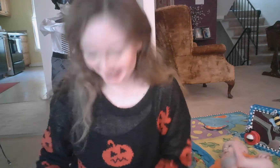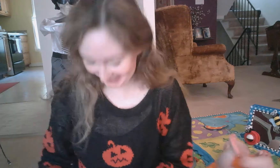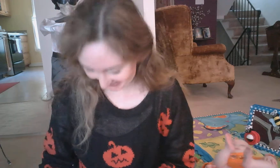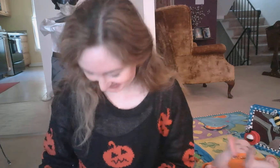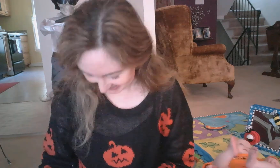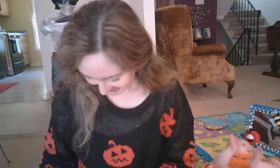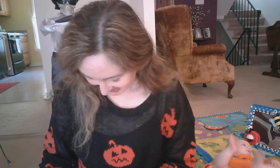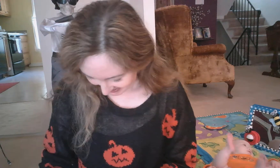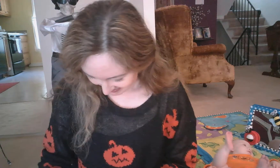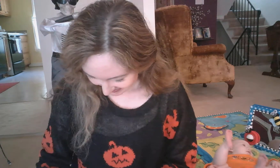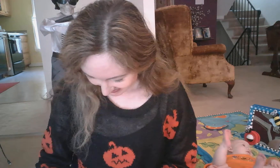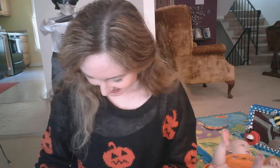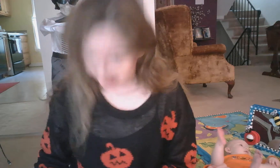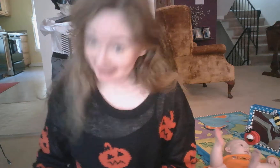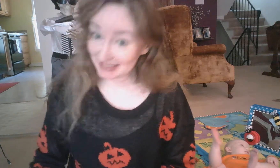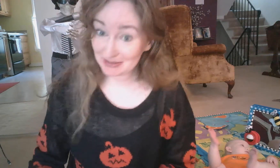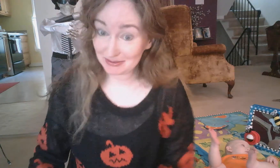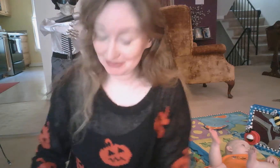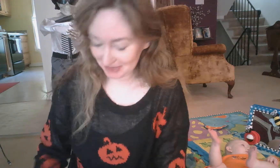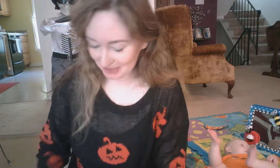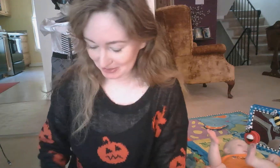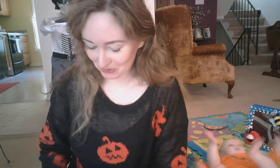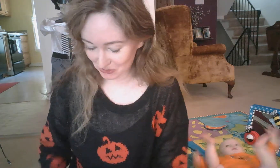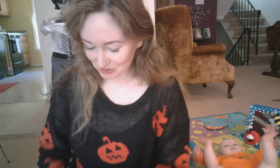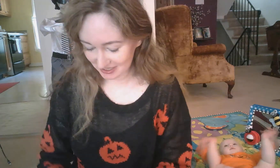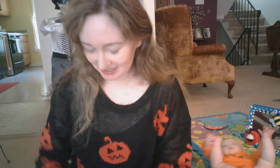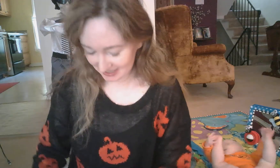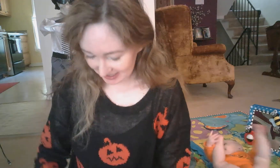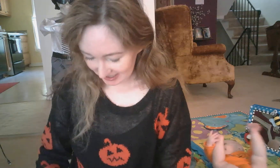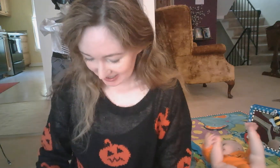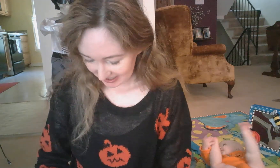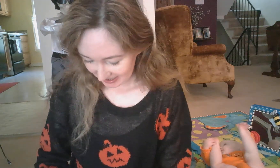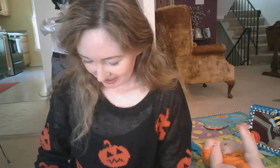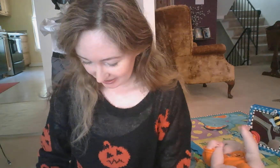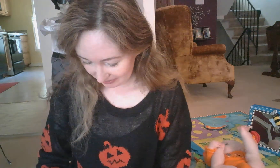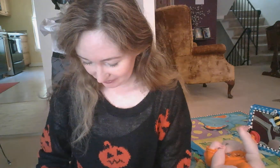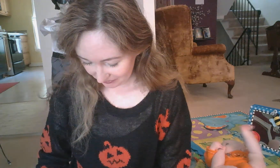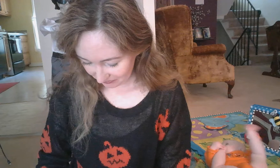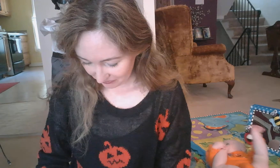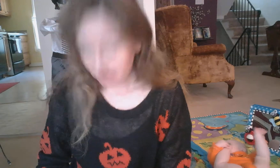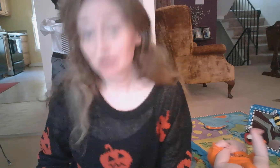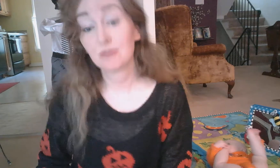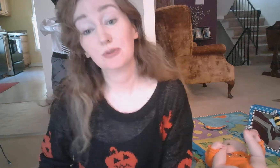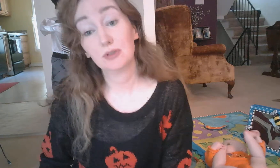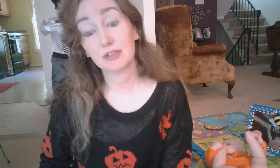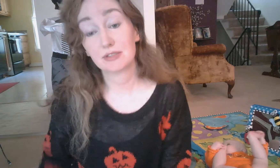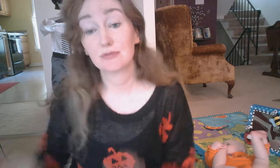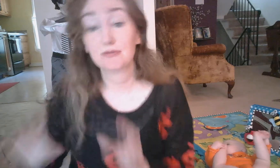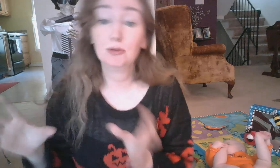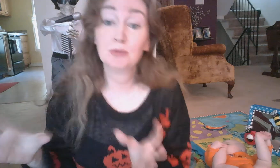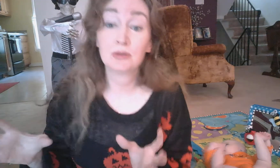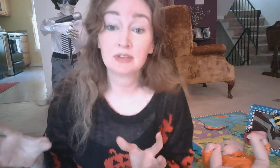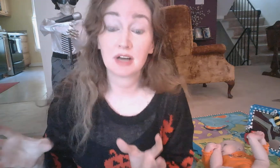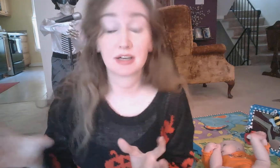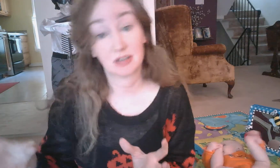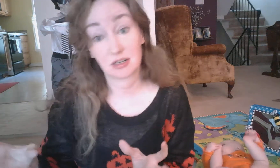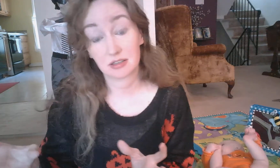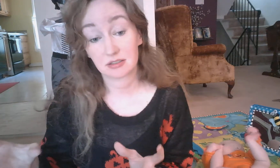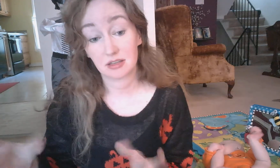That's what I was told. All right. So let's do full moon on a dark,